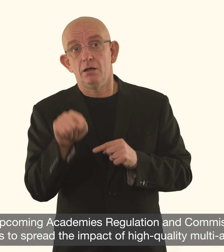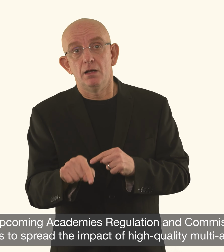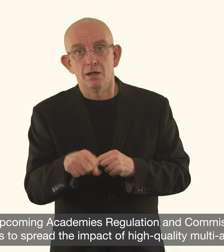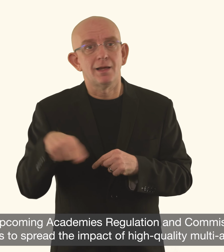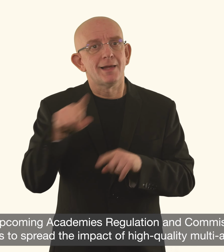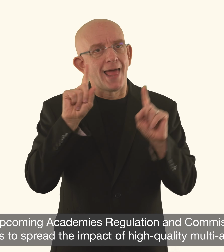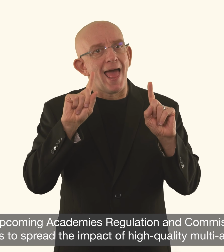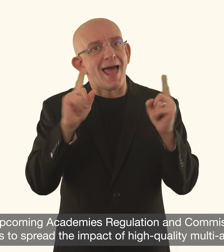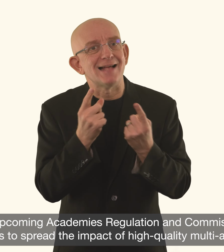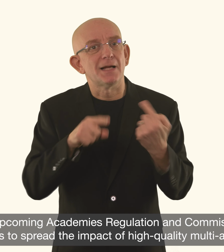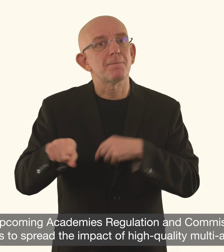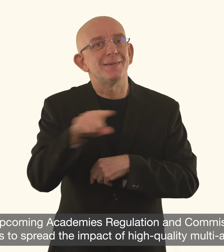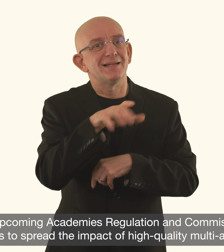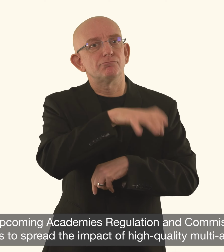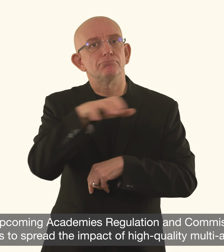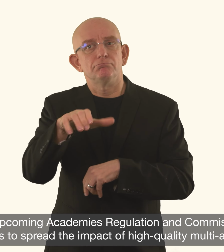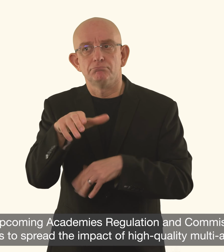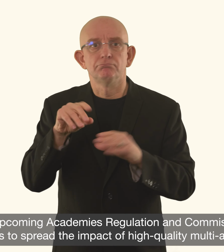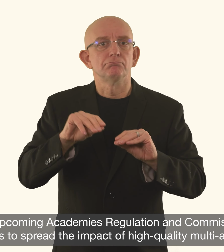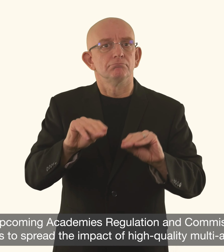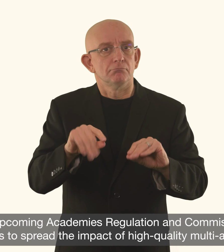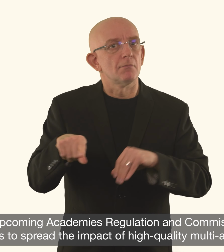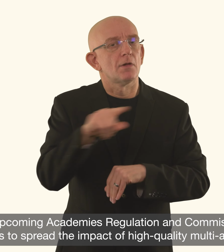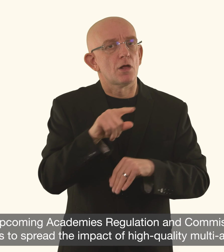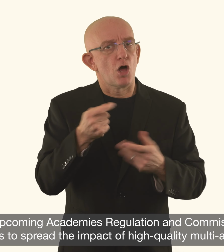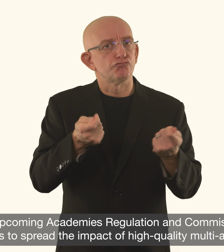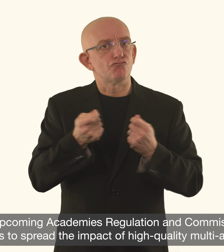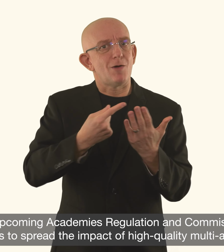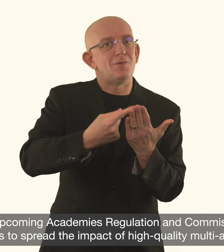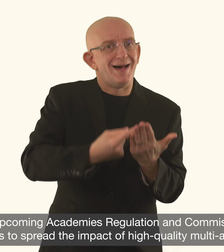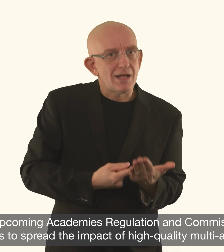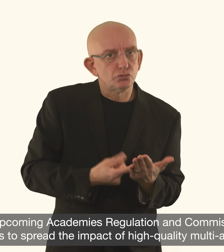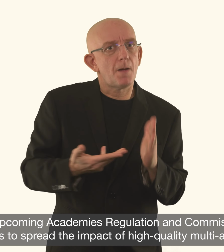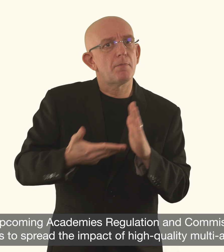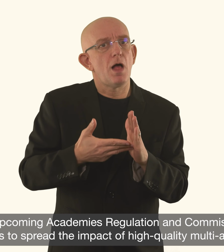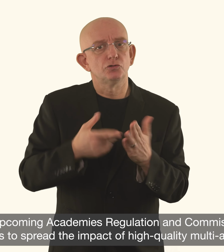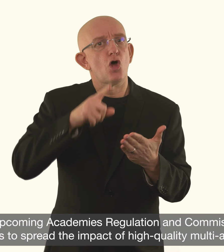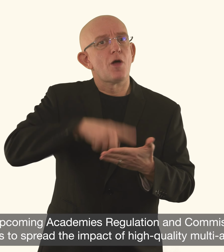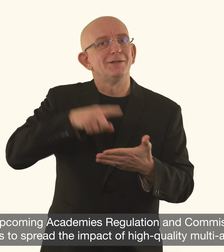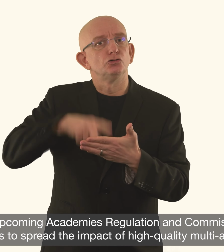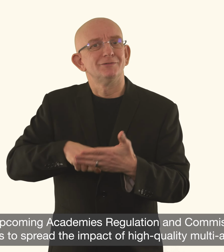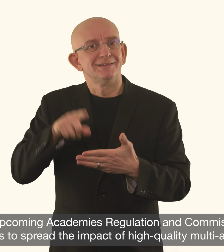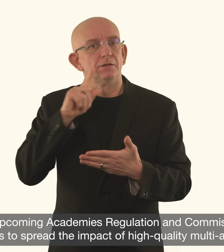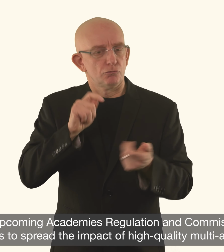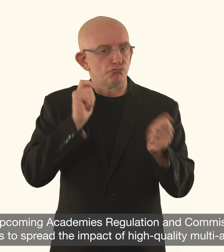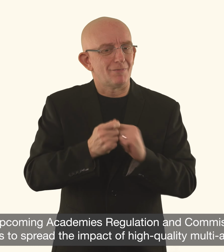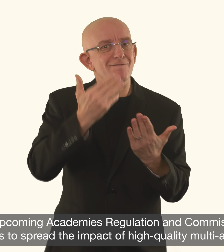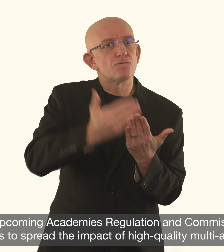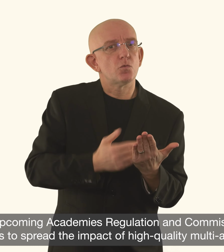In addition, the upcoming Academies Regulation and Commissioning Review. Will set out plans to spread the impact of